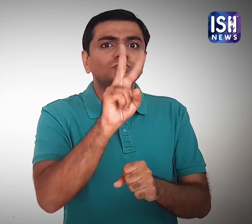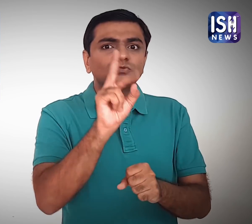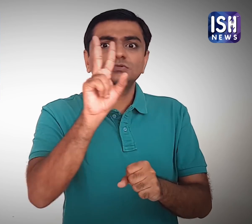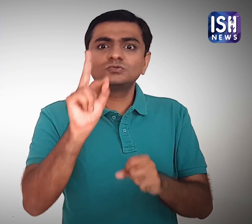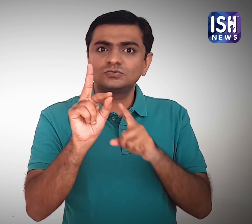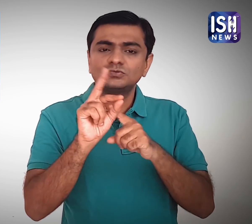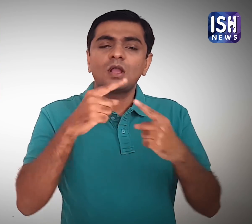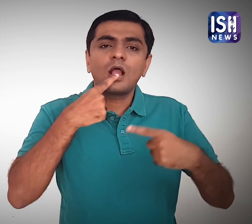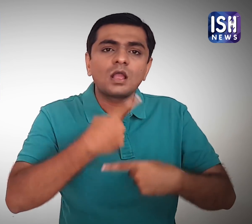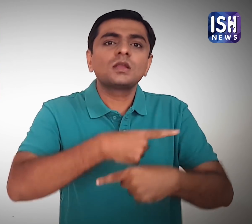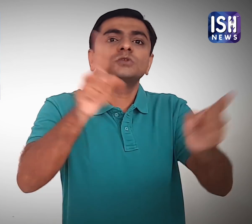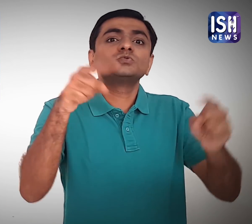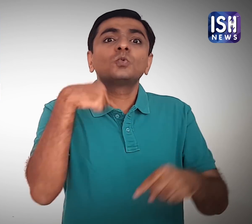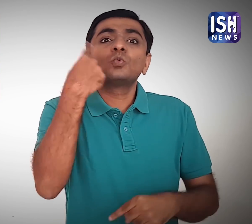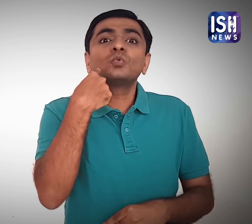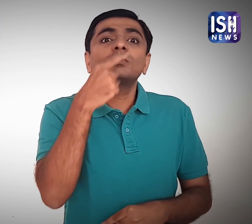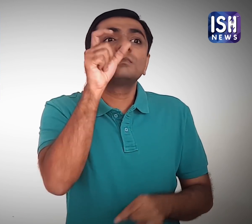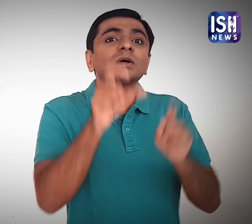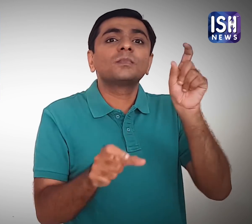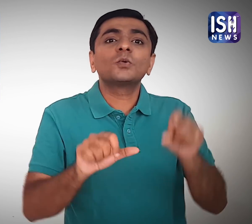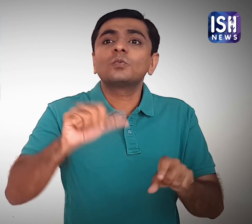winners will be announced on 1st August.